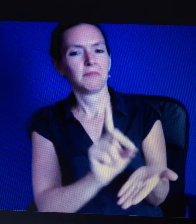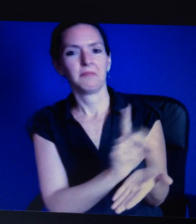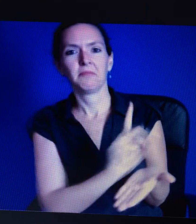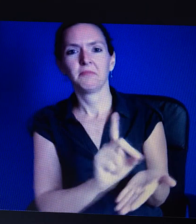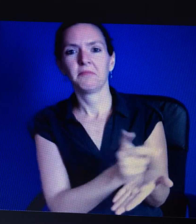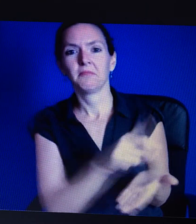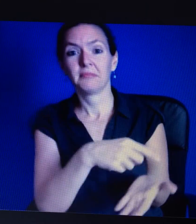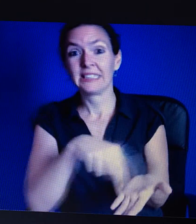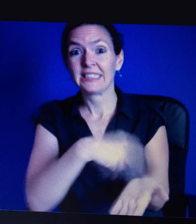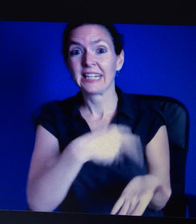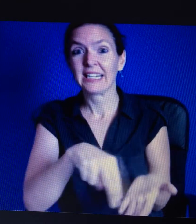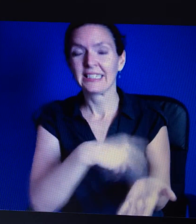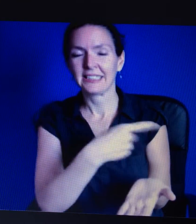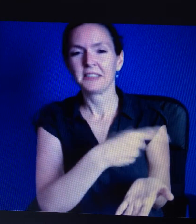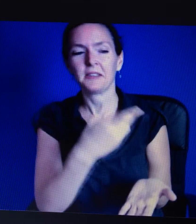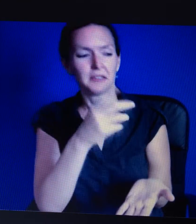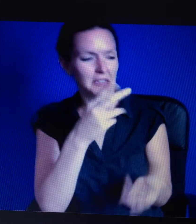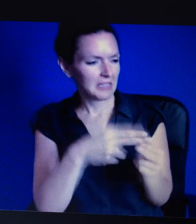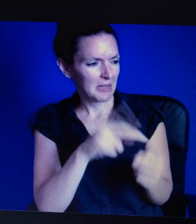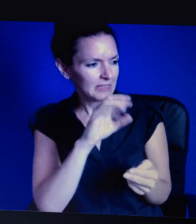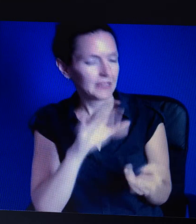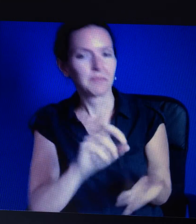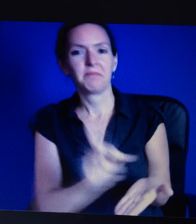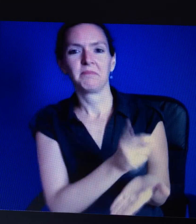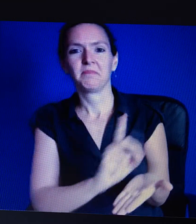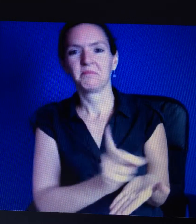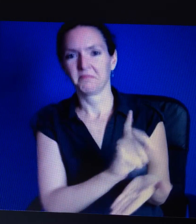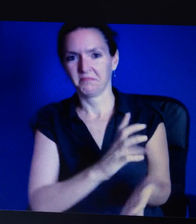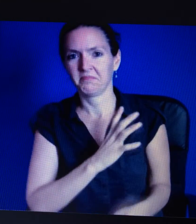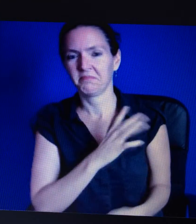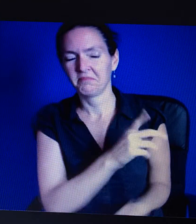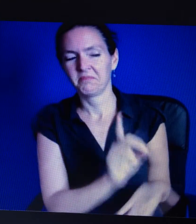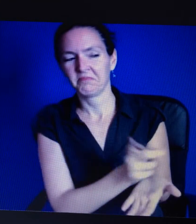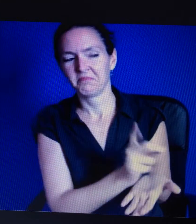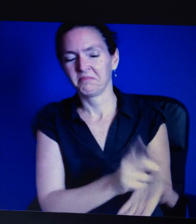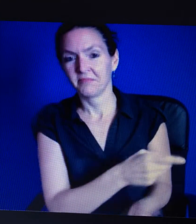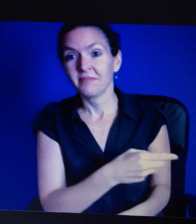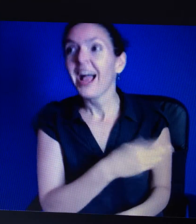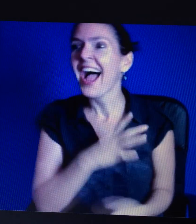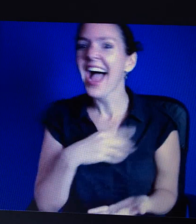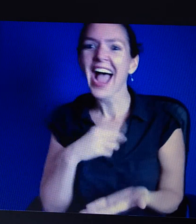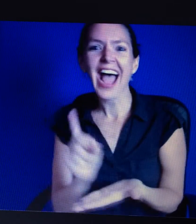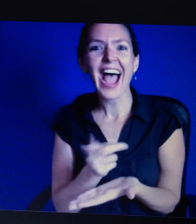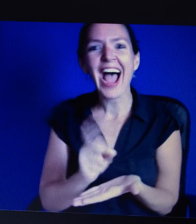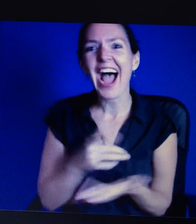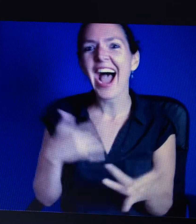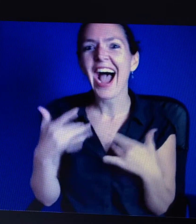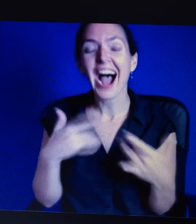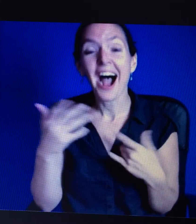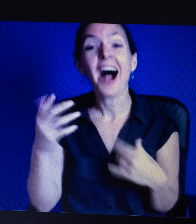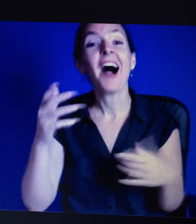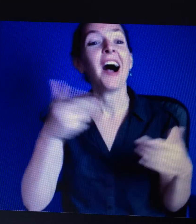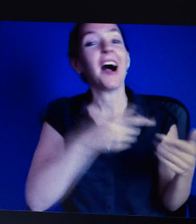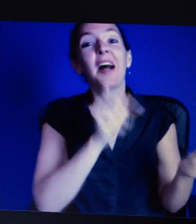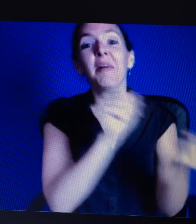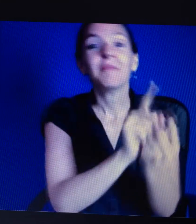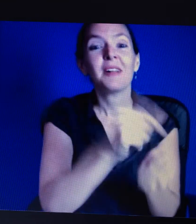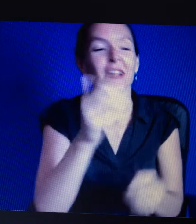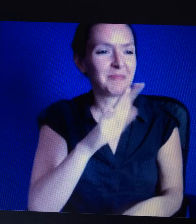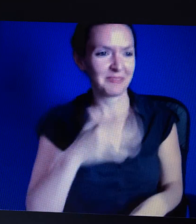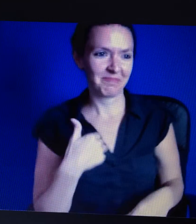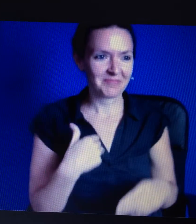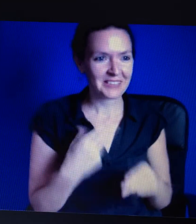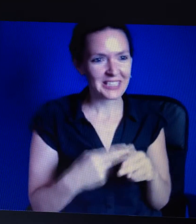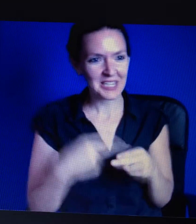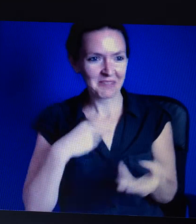signer. Like if a girl likes to dance and her name starts with a D, we'll just do dance and, oh my gosh, my name is Dance. I'm